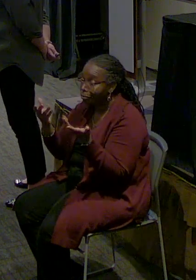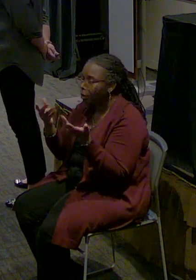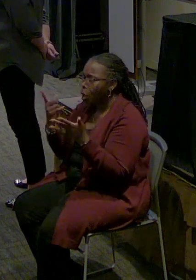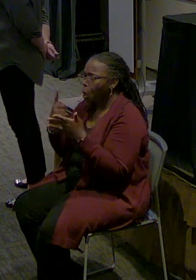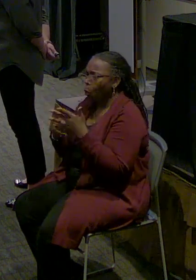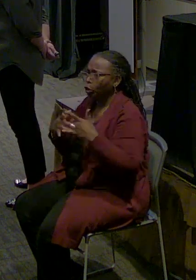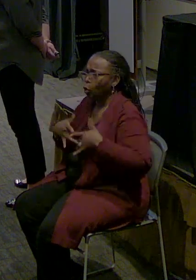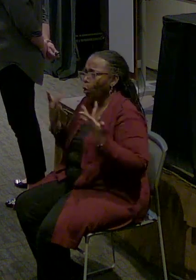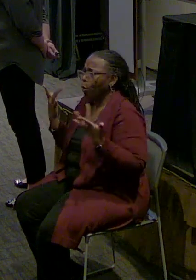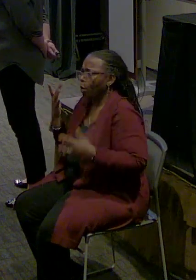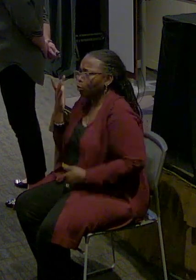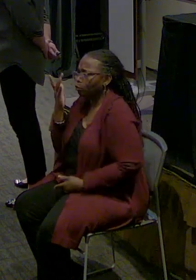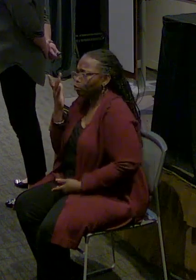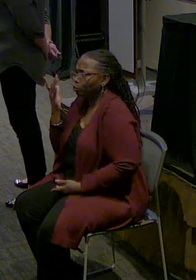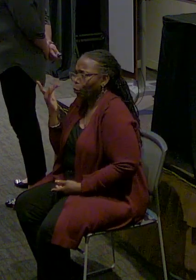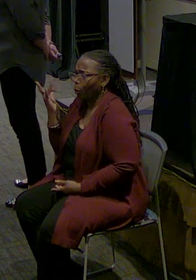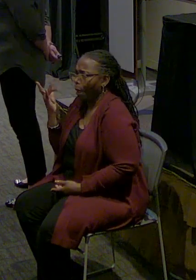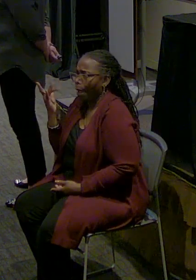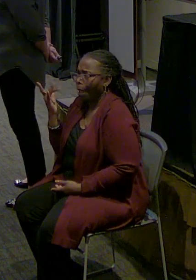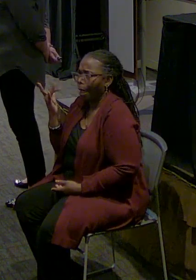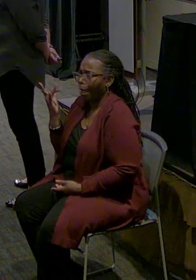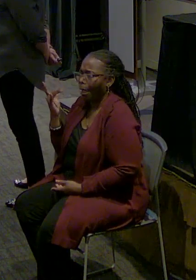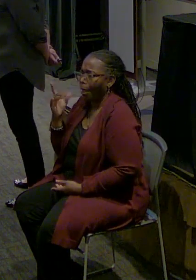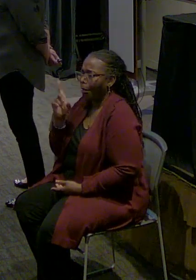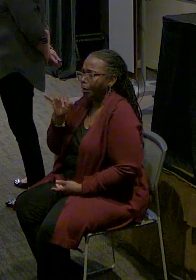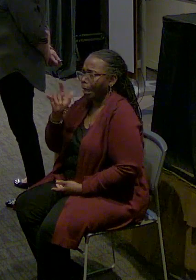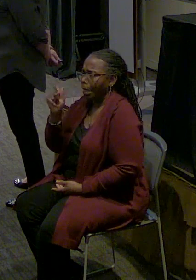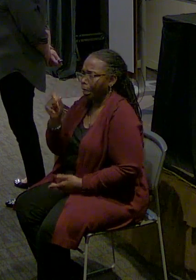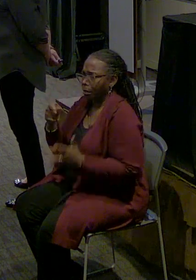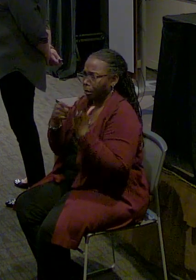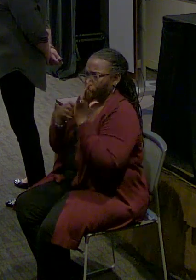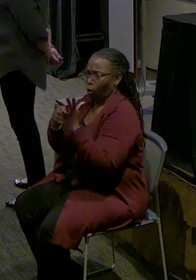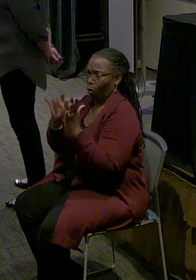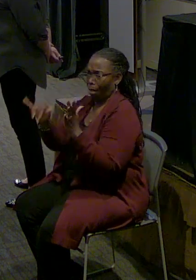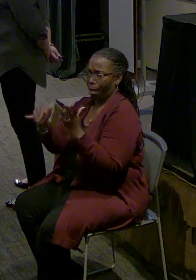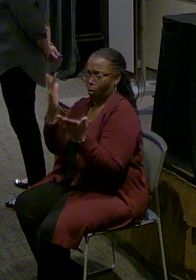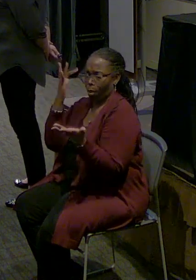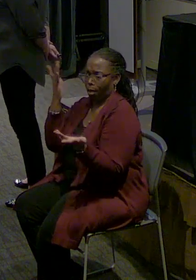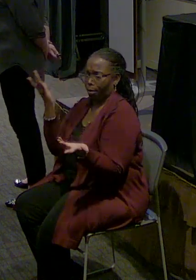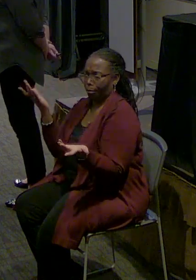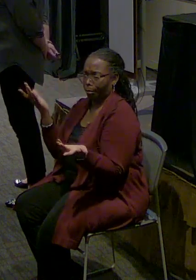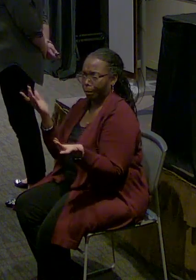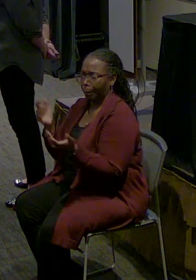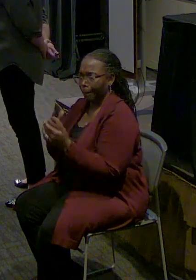What's going on? Why does the data present itself in this way?